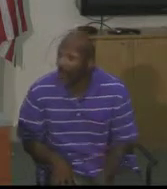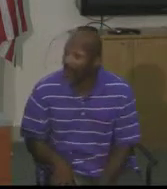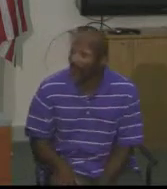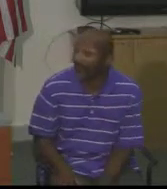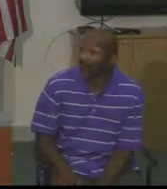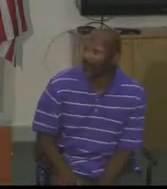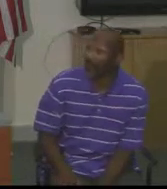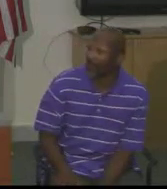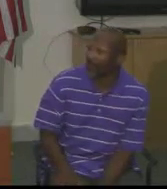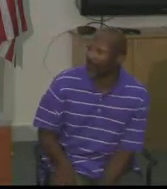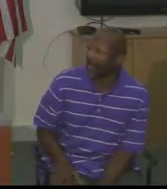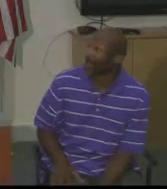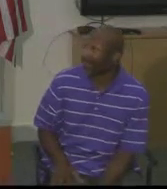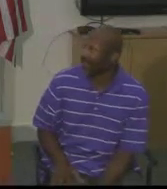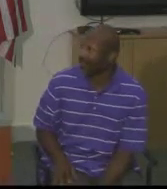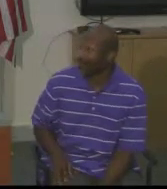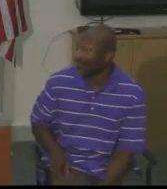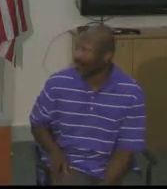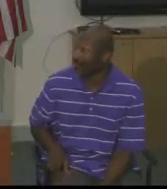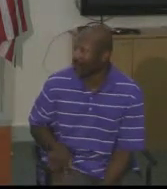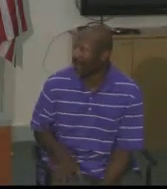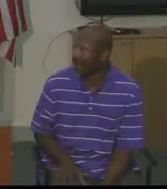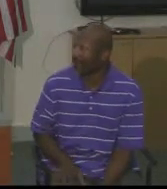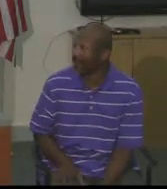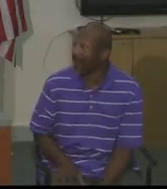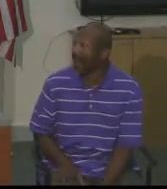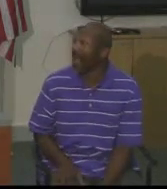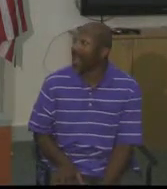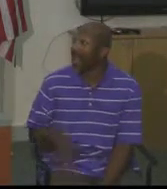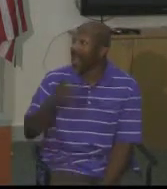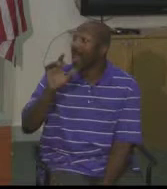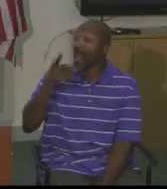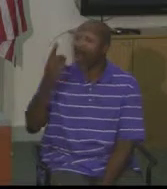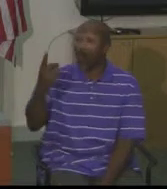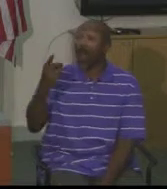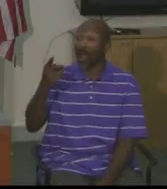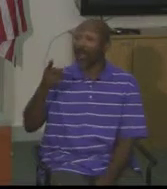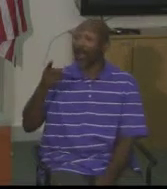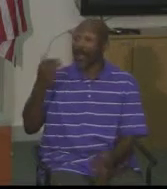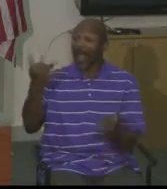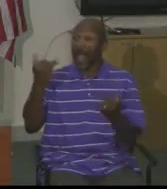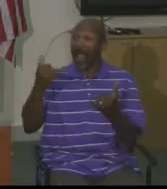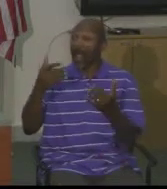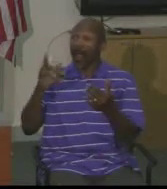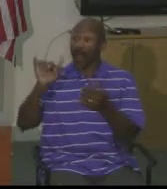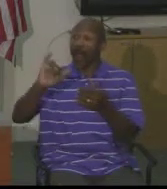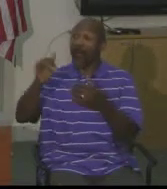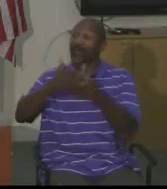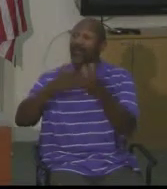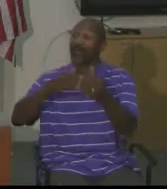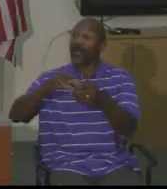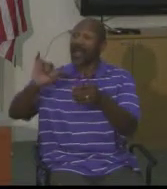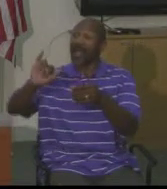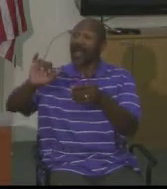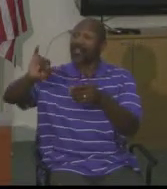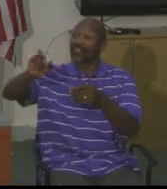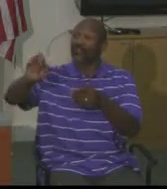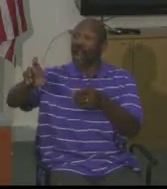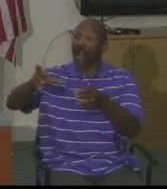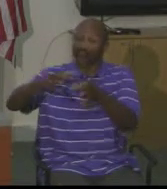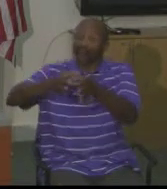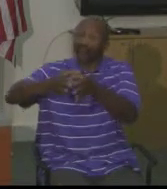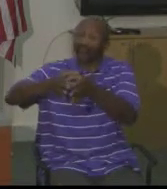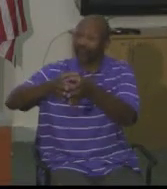I'm wondering if they're gonna, what will be the next city to do smaller than that? The one I'm currently working on, which is going to be the size of the drive.